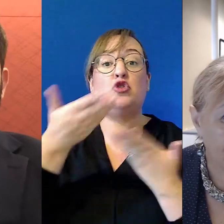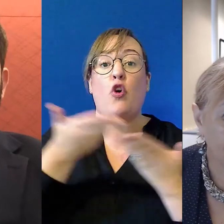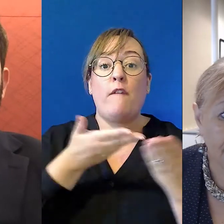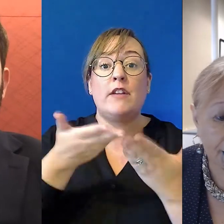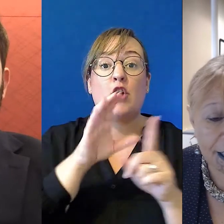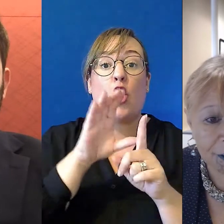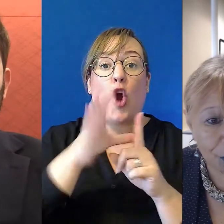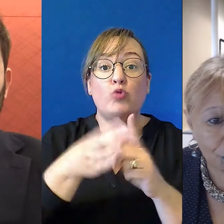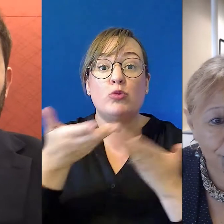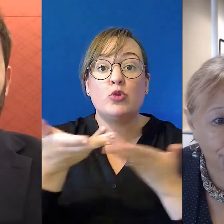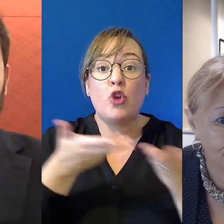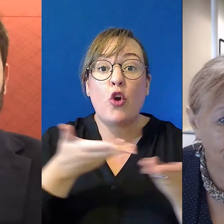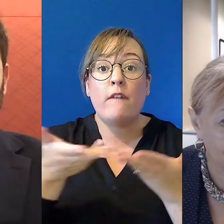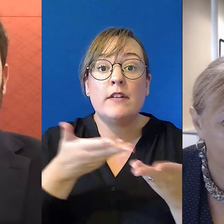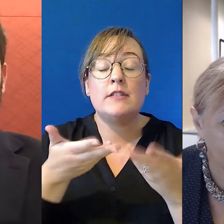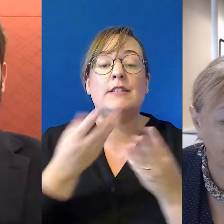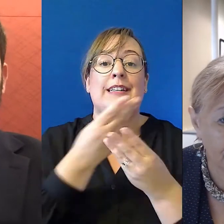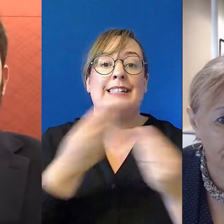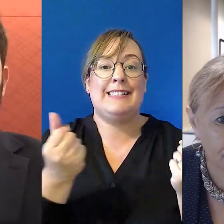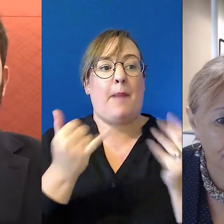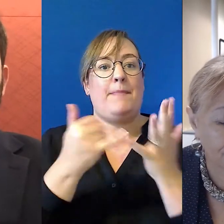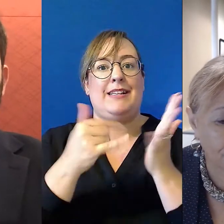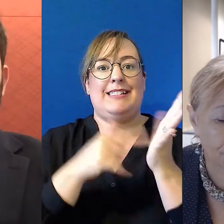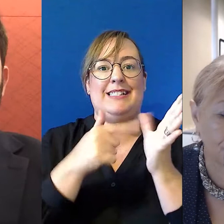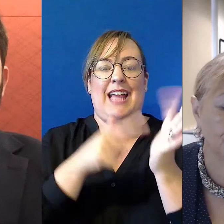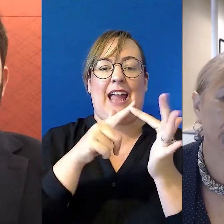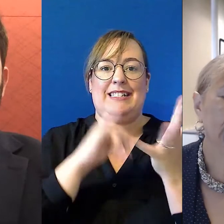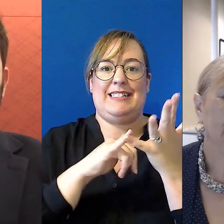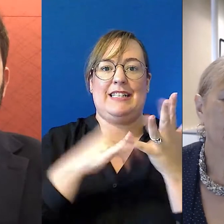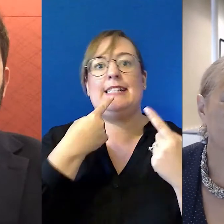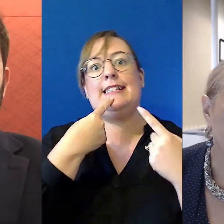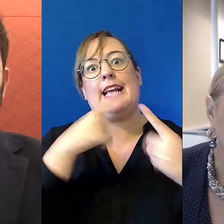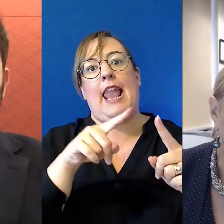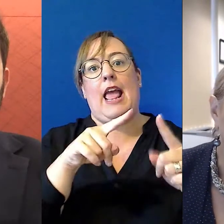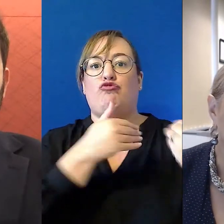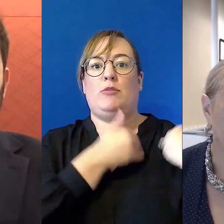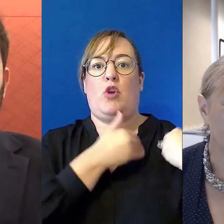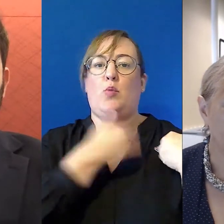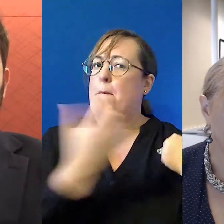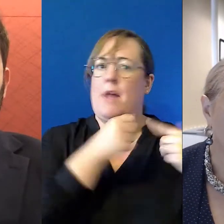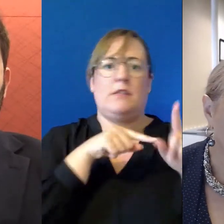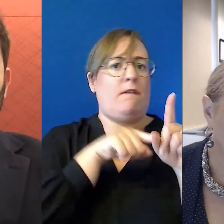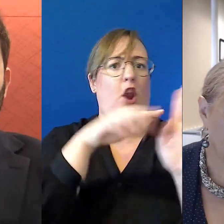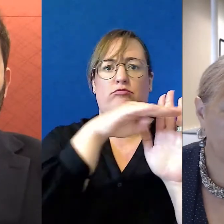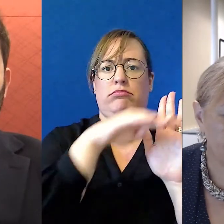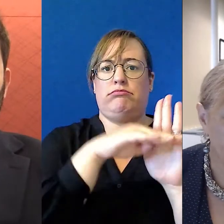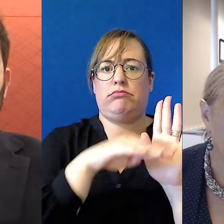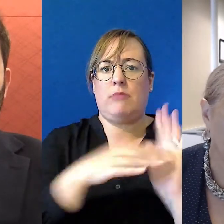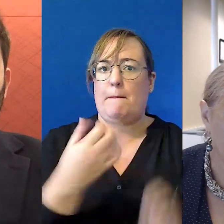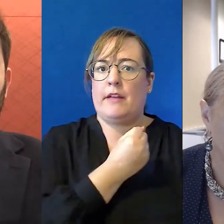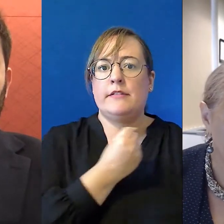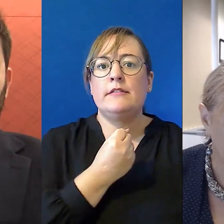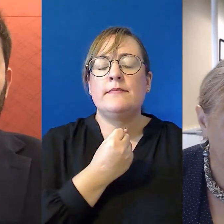States are declared to have certain responsibilities that they must follow through. In New Zealand, the Supreme Court